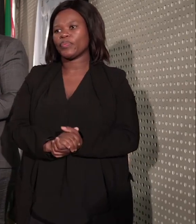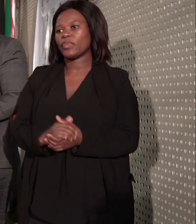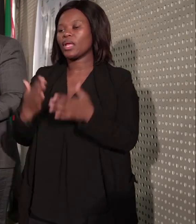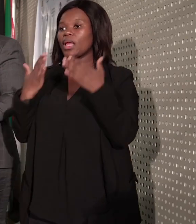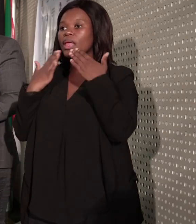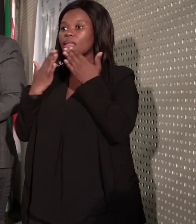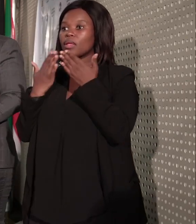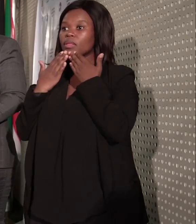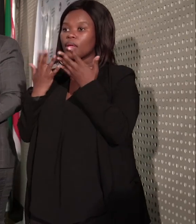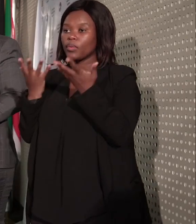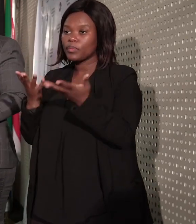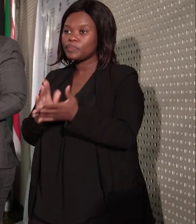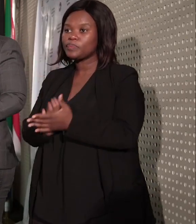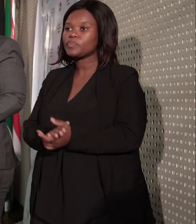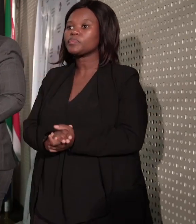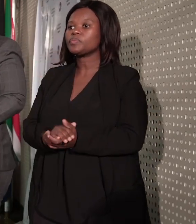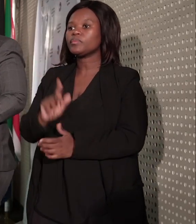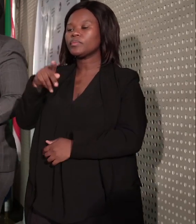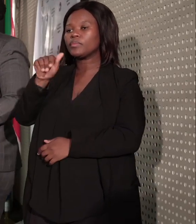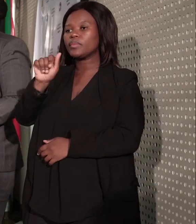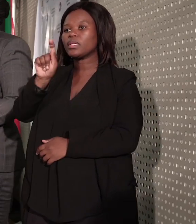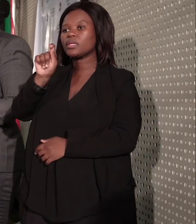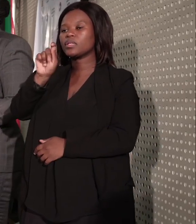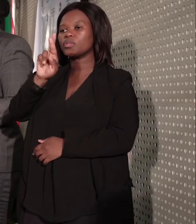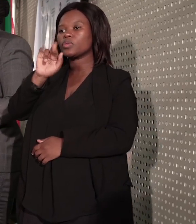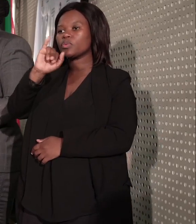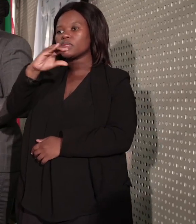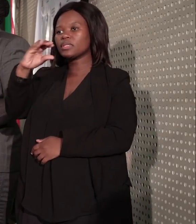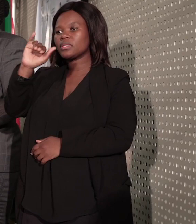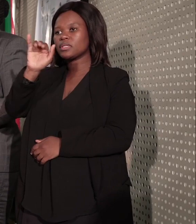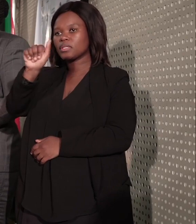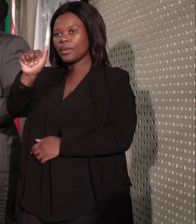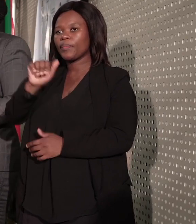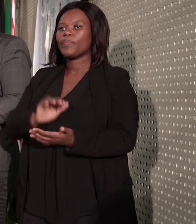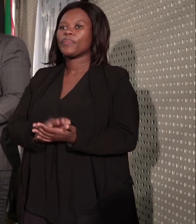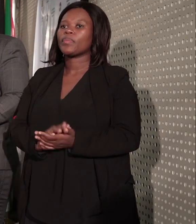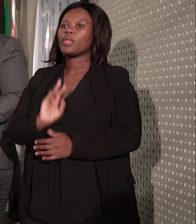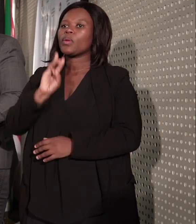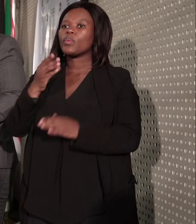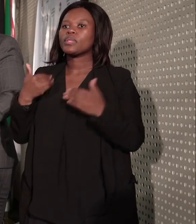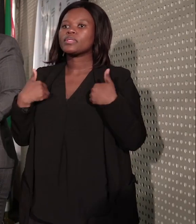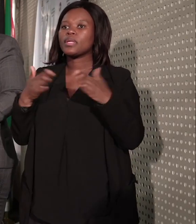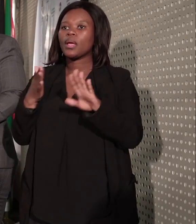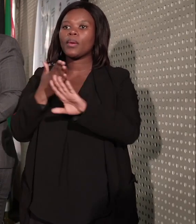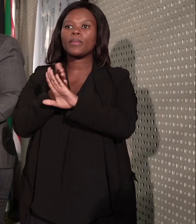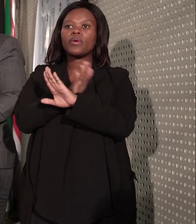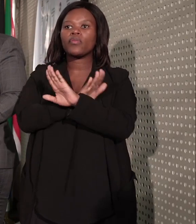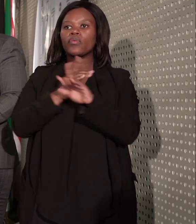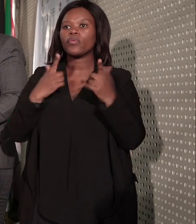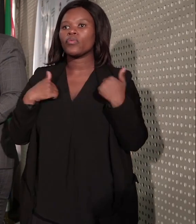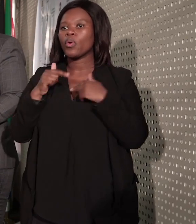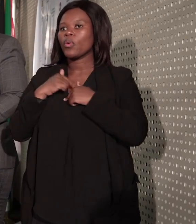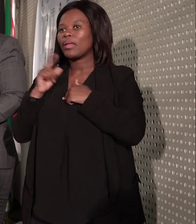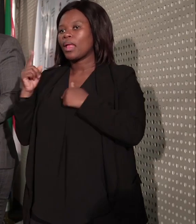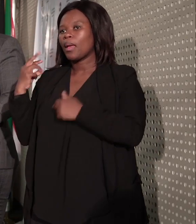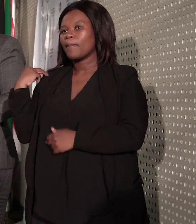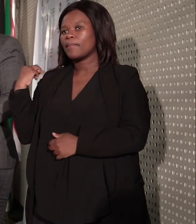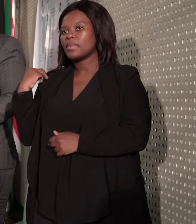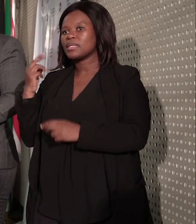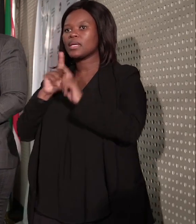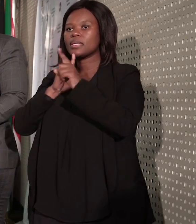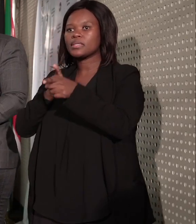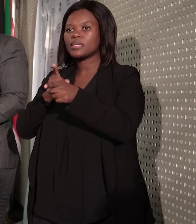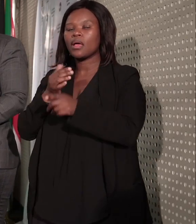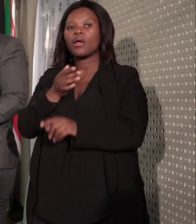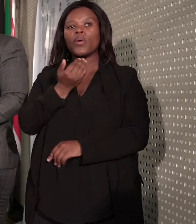Thank you very much, Patricia. We'll start with, before we go to the ministers, Vanessa, do you have any